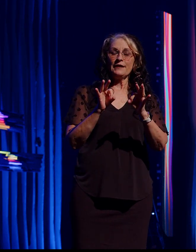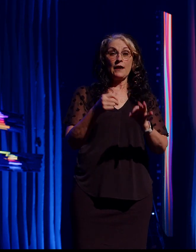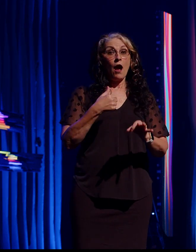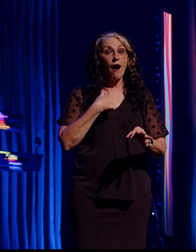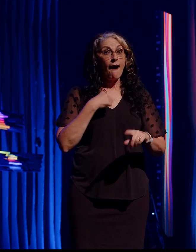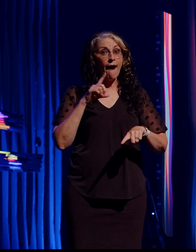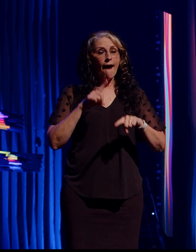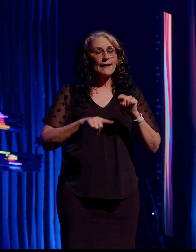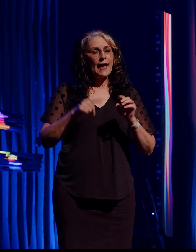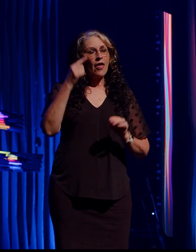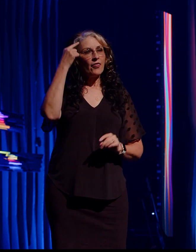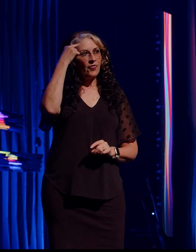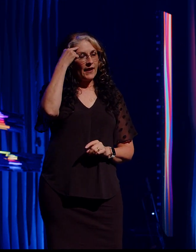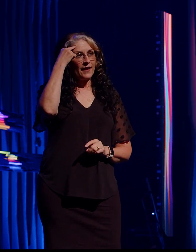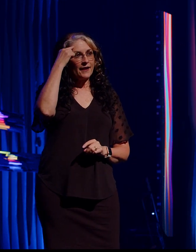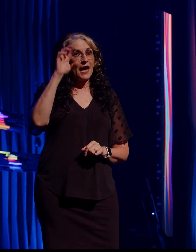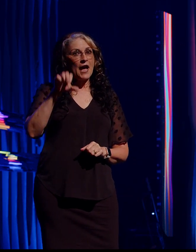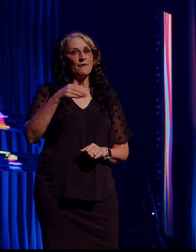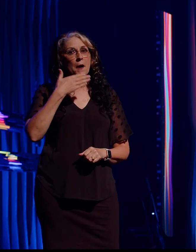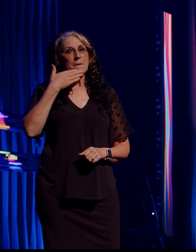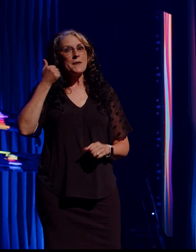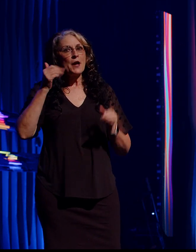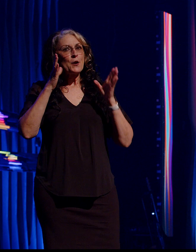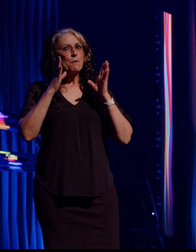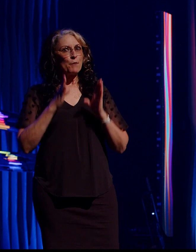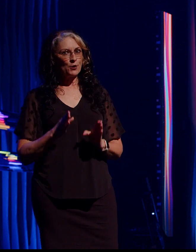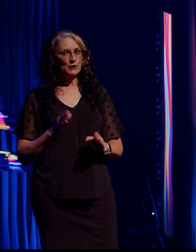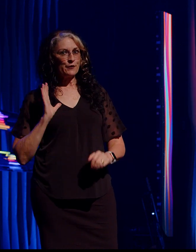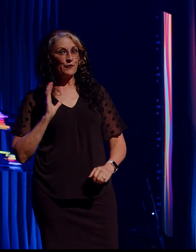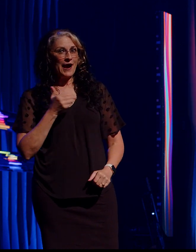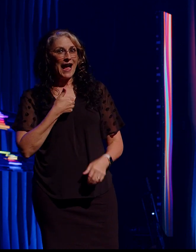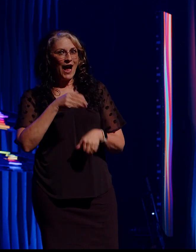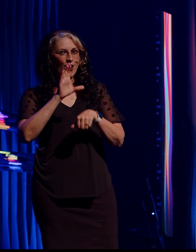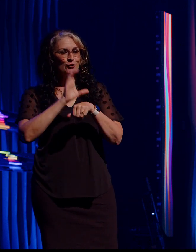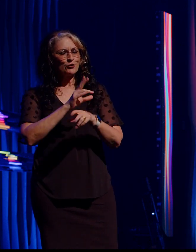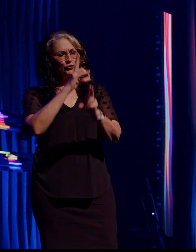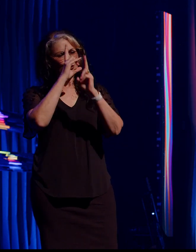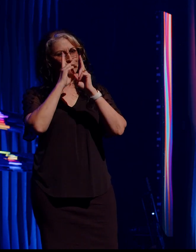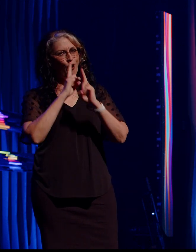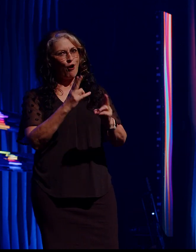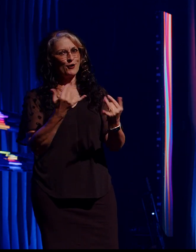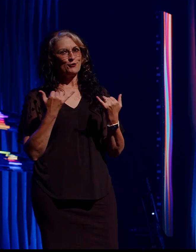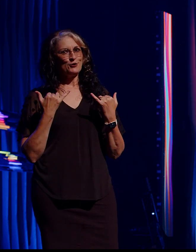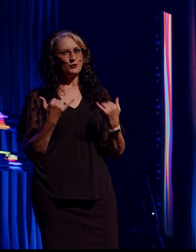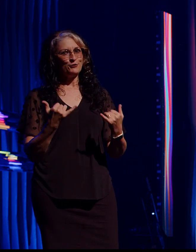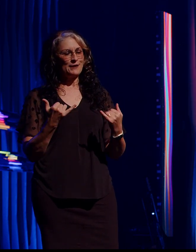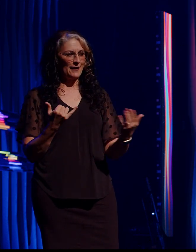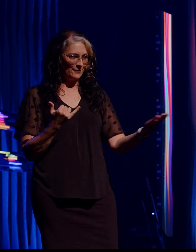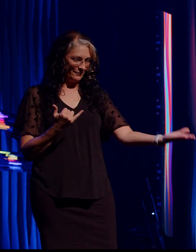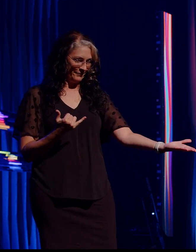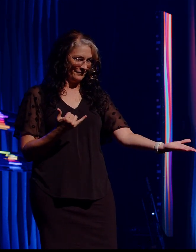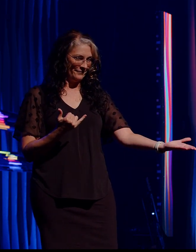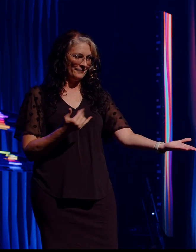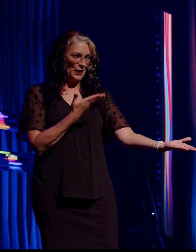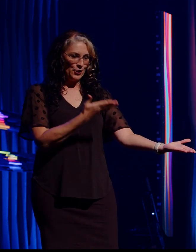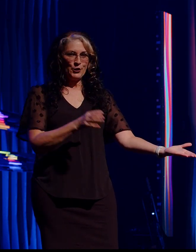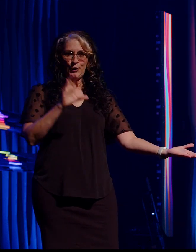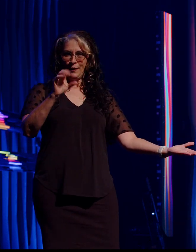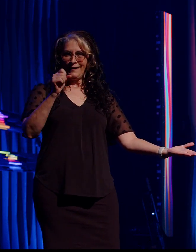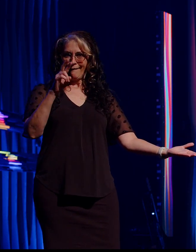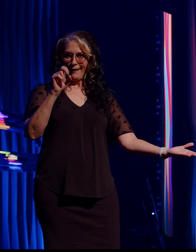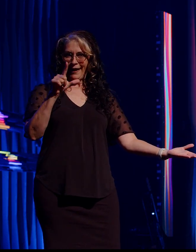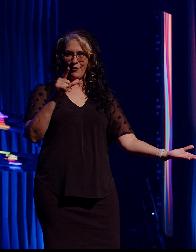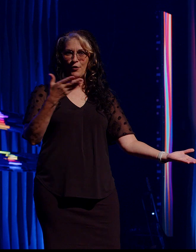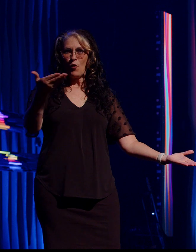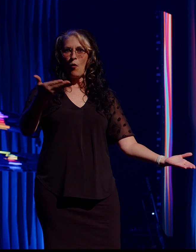I couldn't think of a better person for our church to honor today than you, Carol. So would you welcome